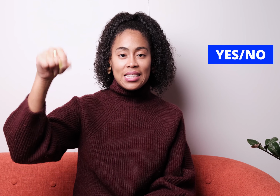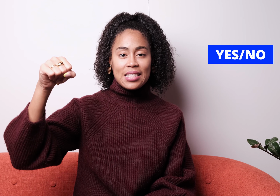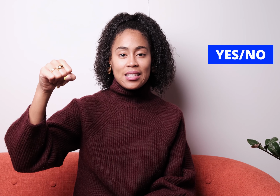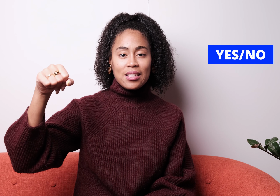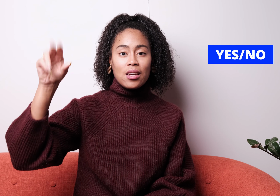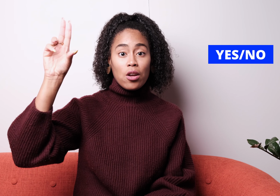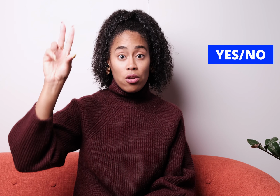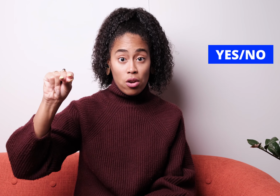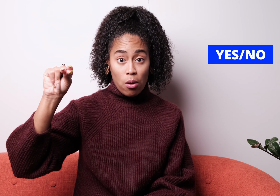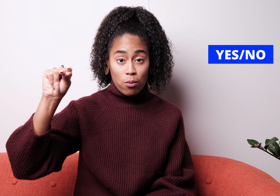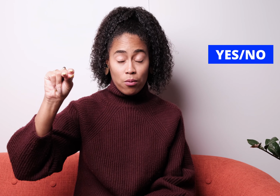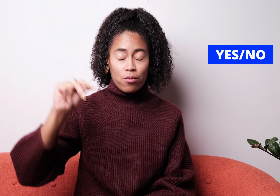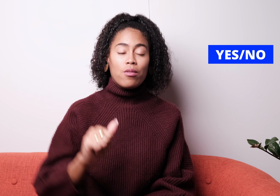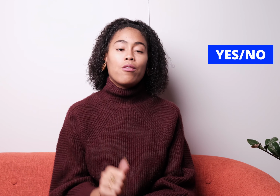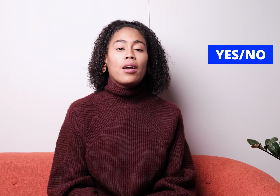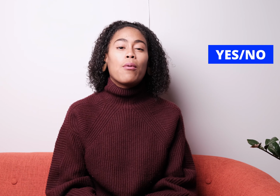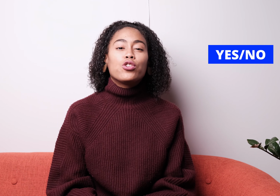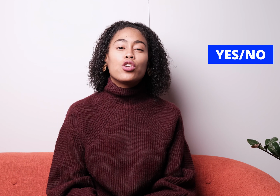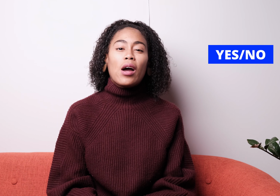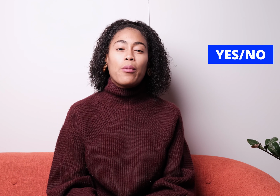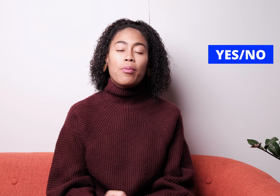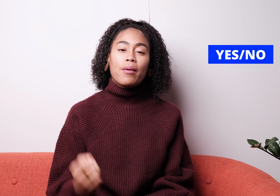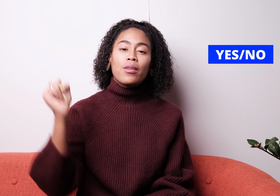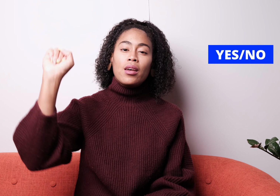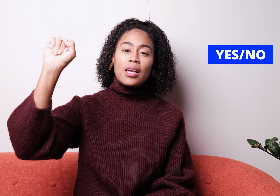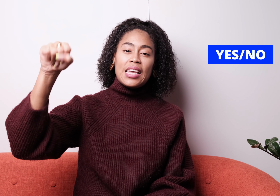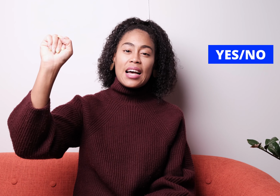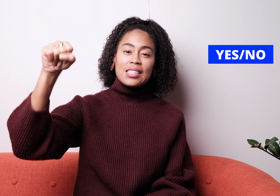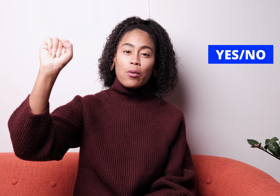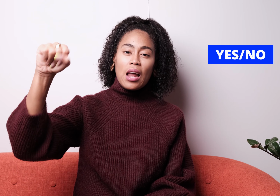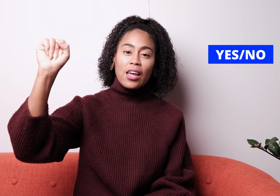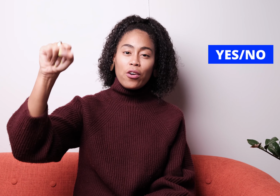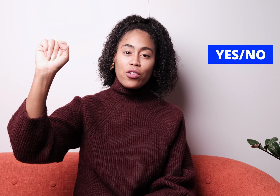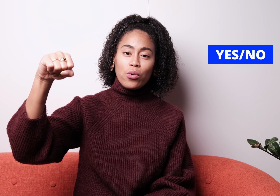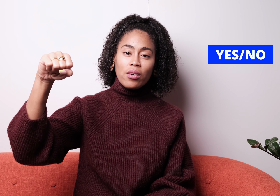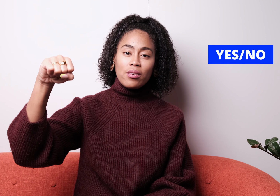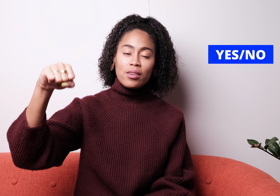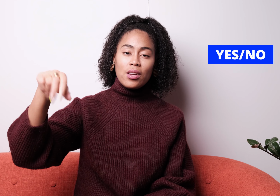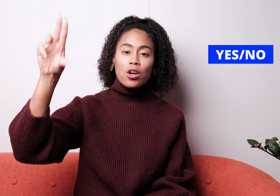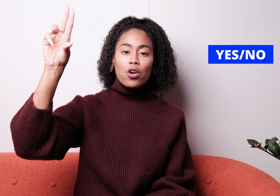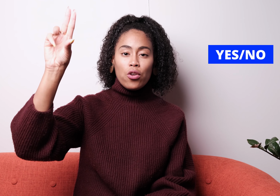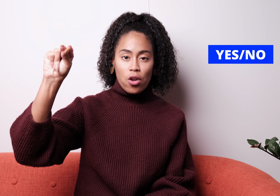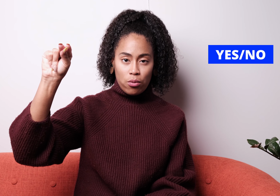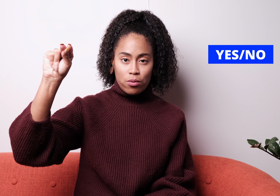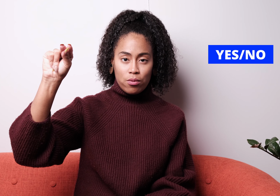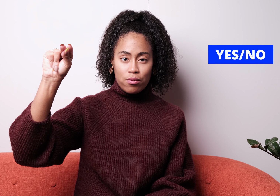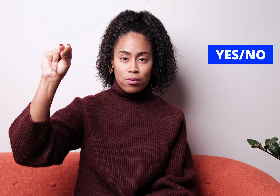Yes, no. Right? I want you to try it with me. Yes, like we're knocking on the door. No,